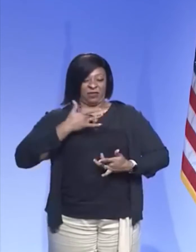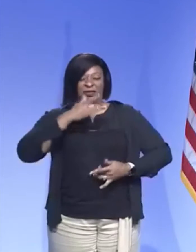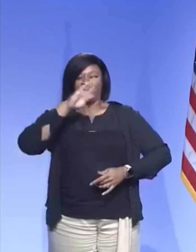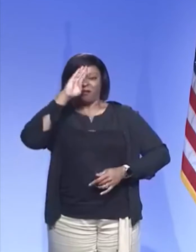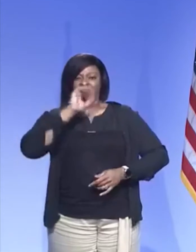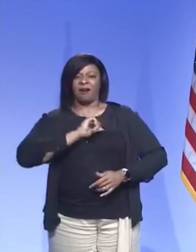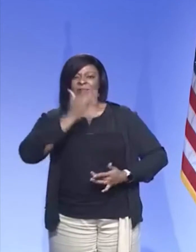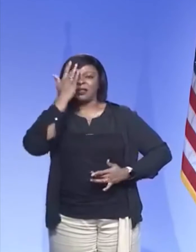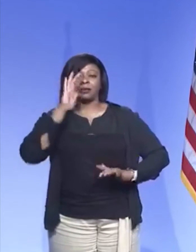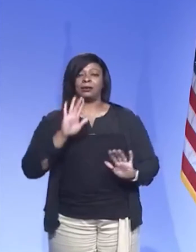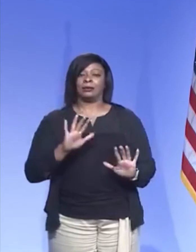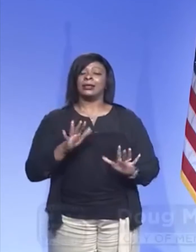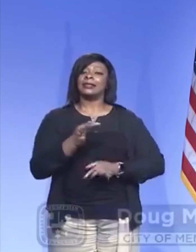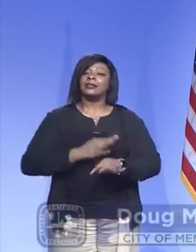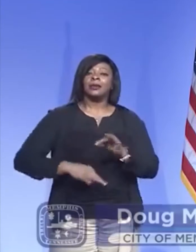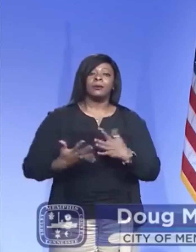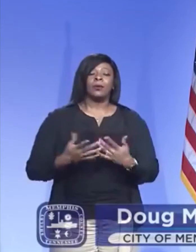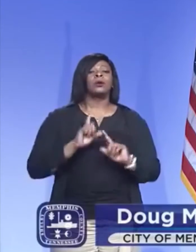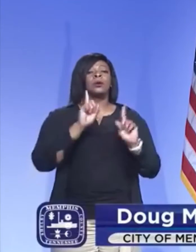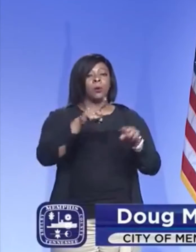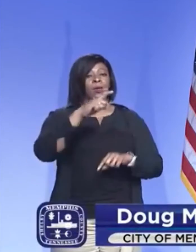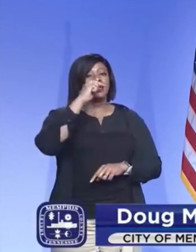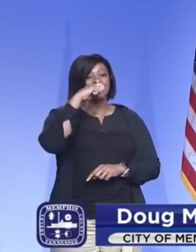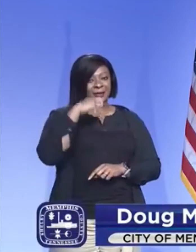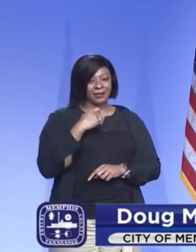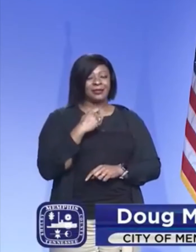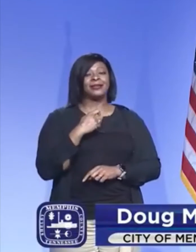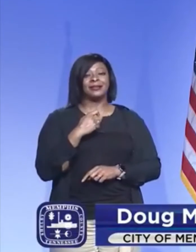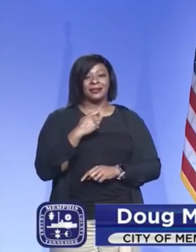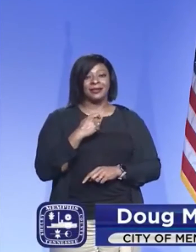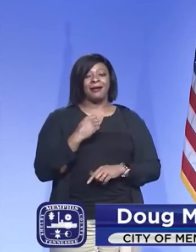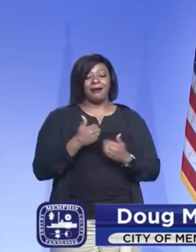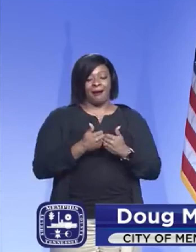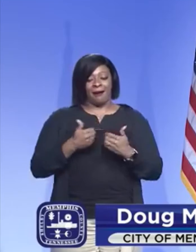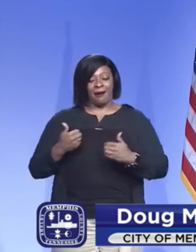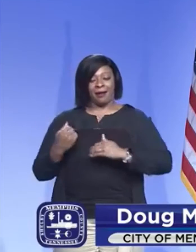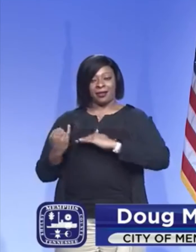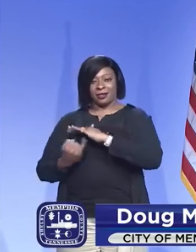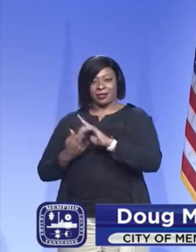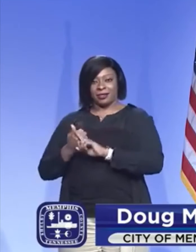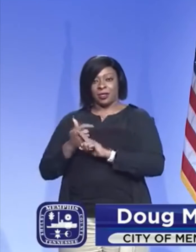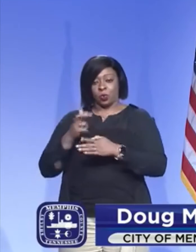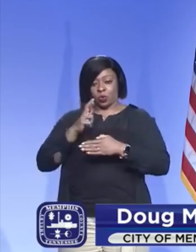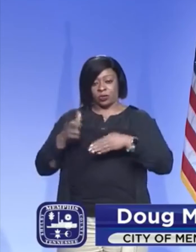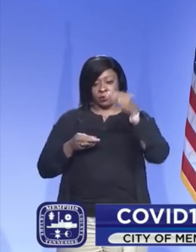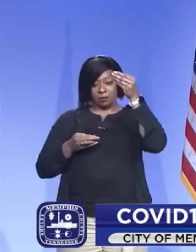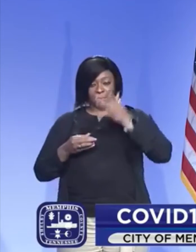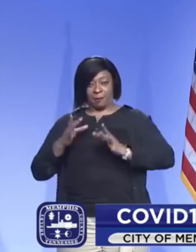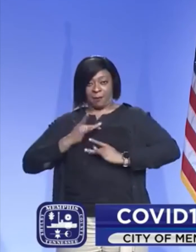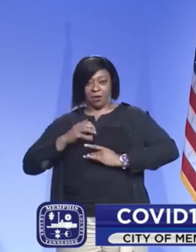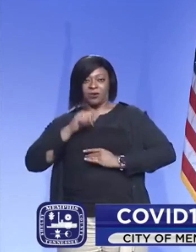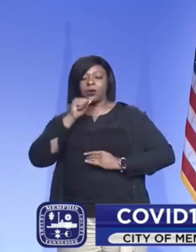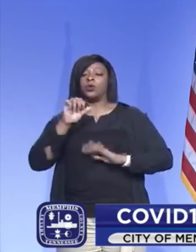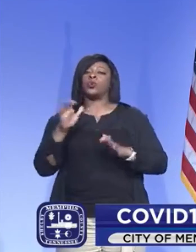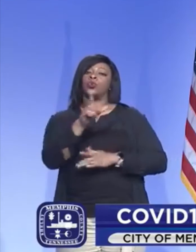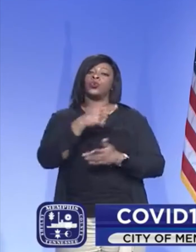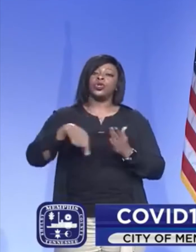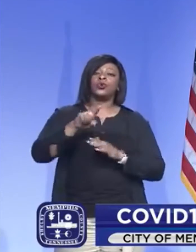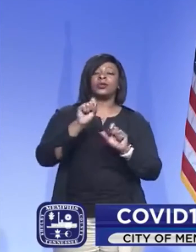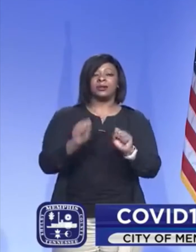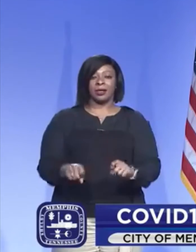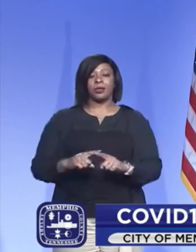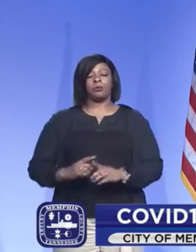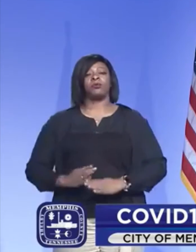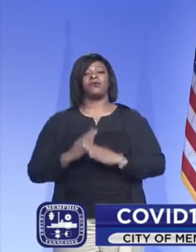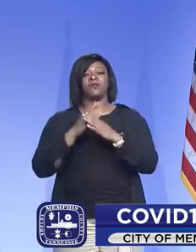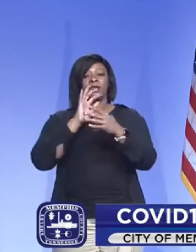symptomatic. Instead, go get a test, isolate yourself until you get those results, and please do what you can to prevent the